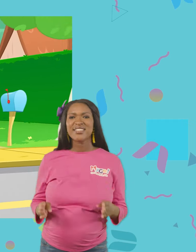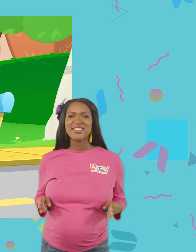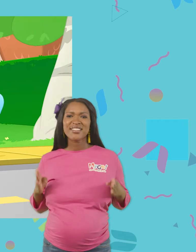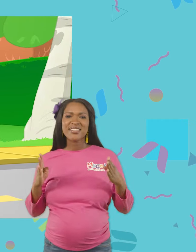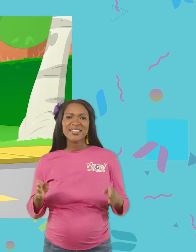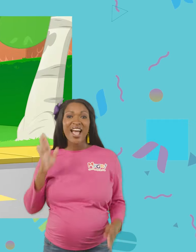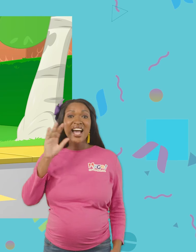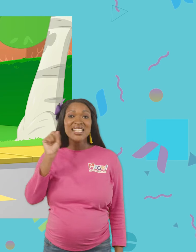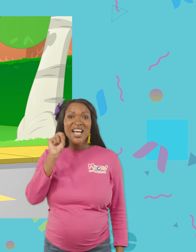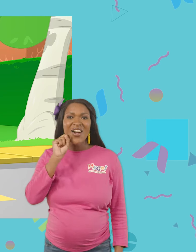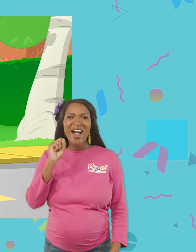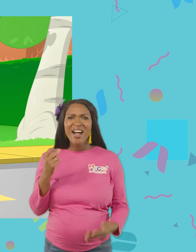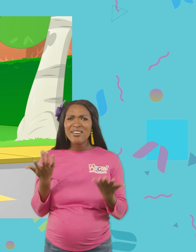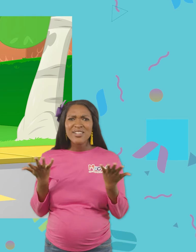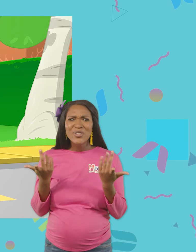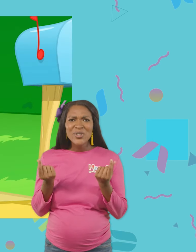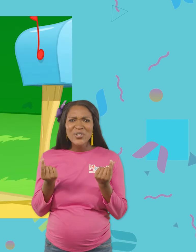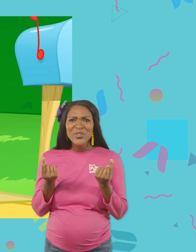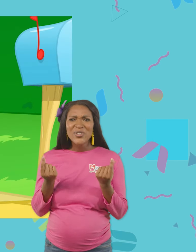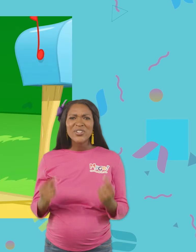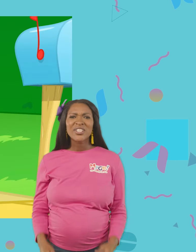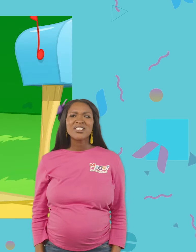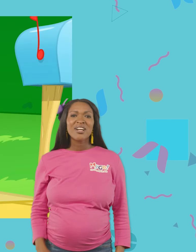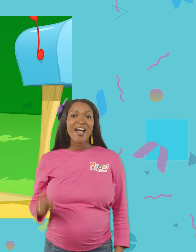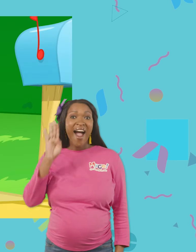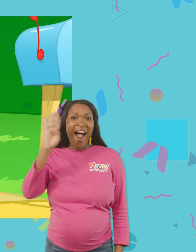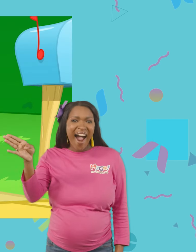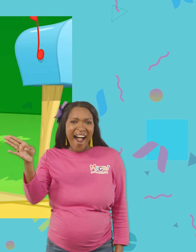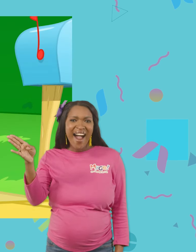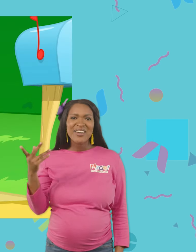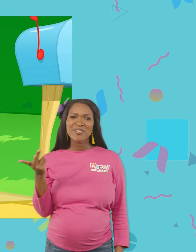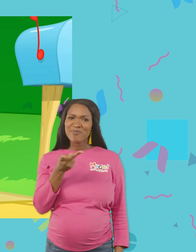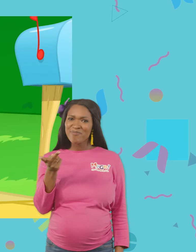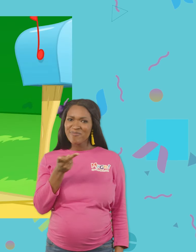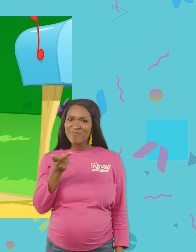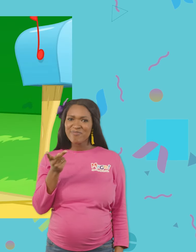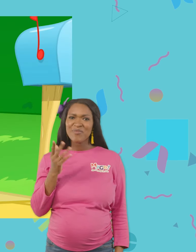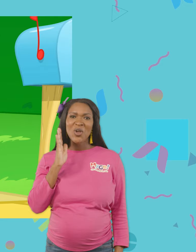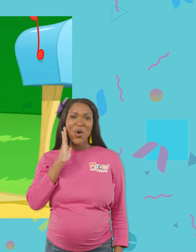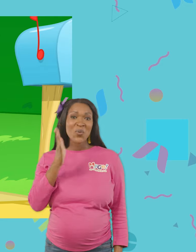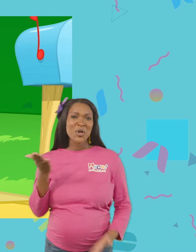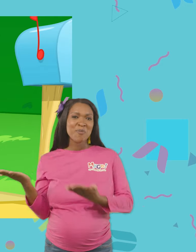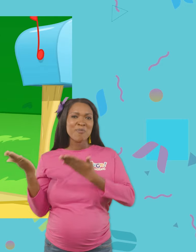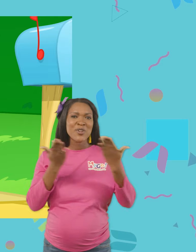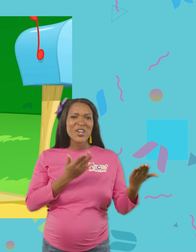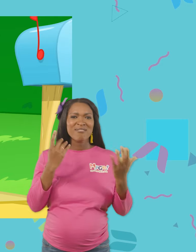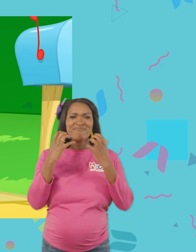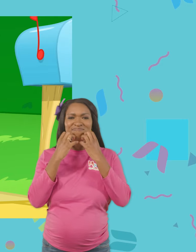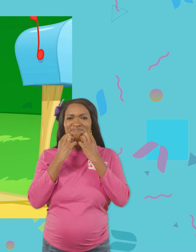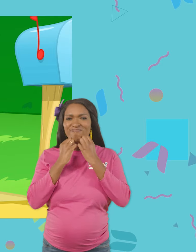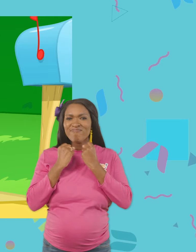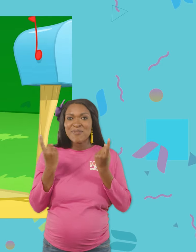Hi, Sarah. What you doing? Hi, Mila and Morphle. I was going to bring something